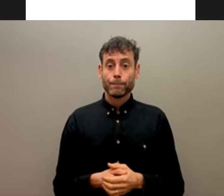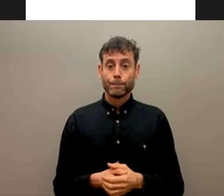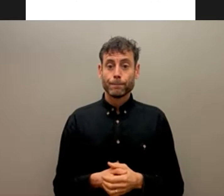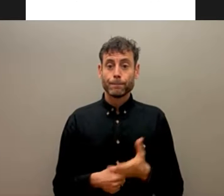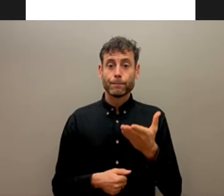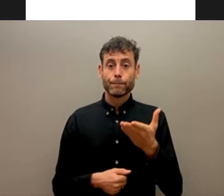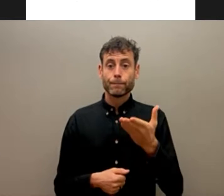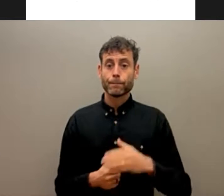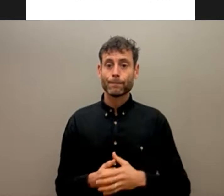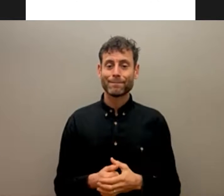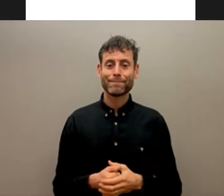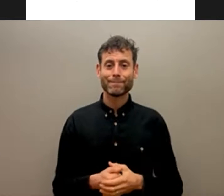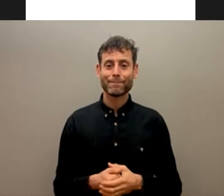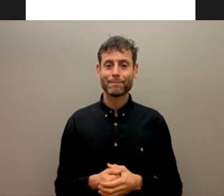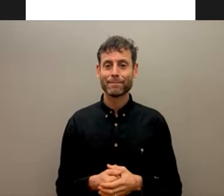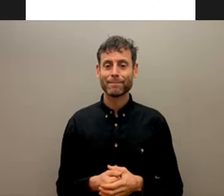Thank you.